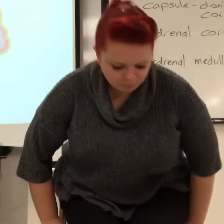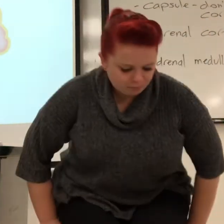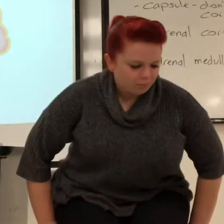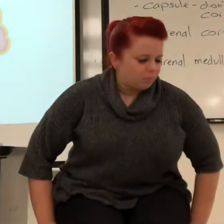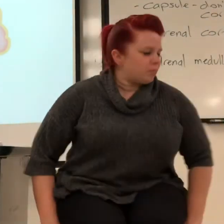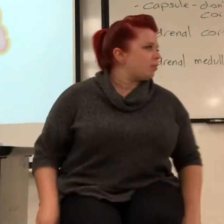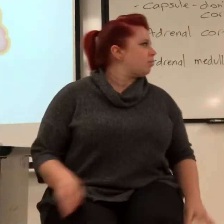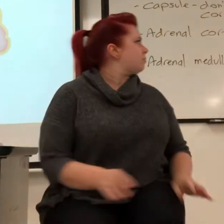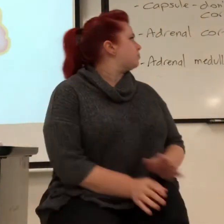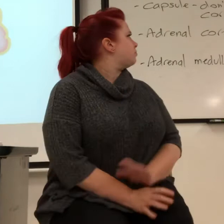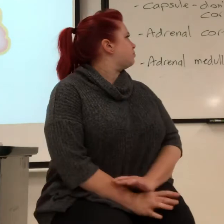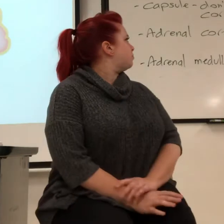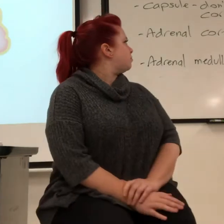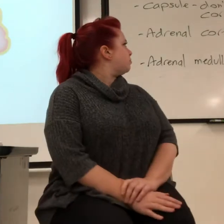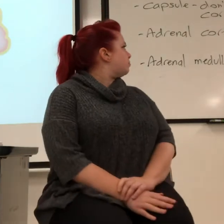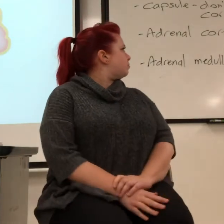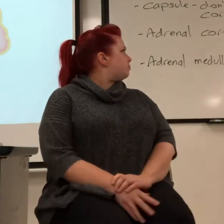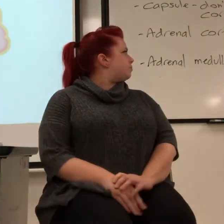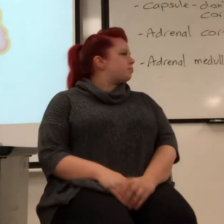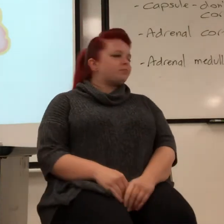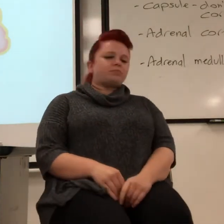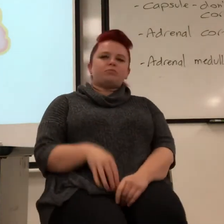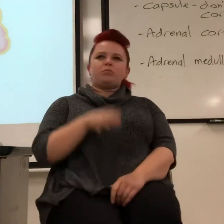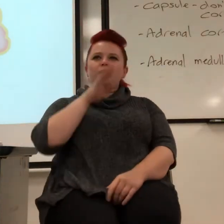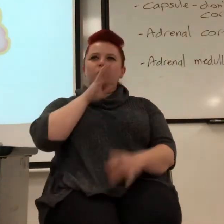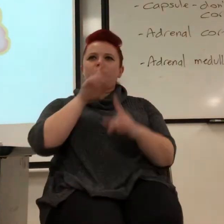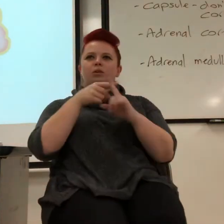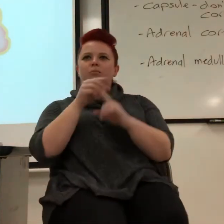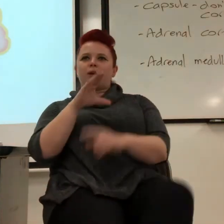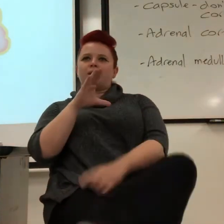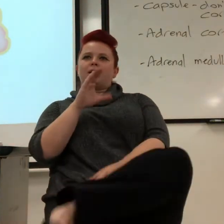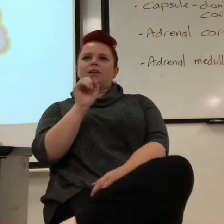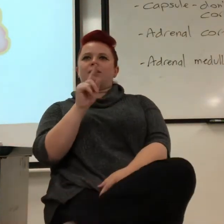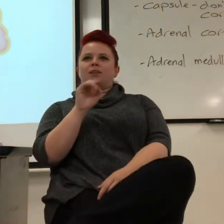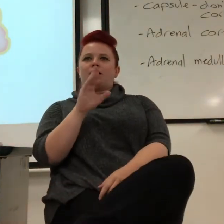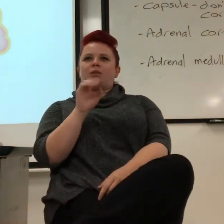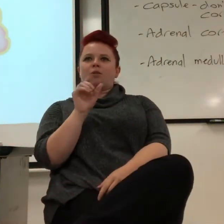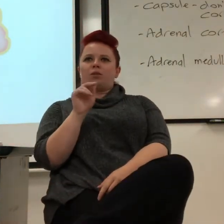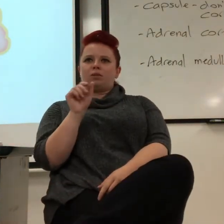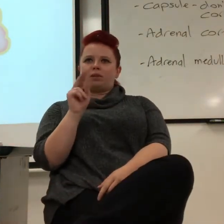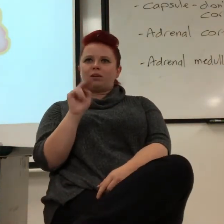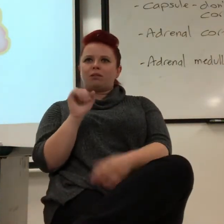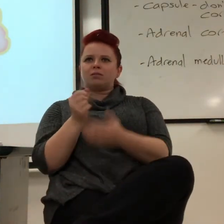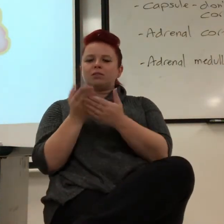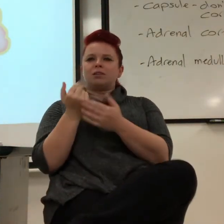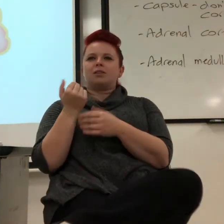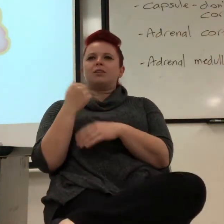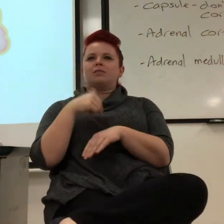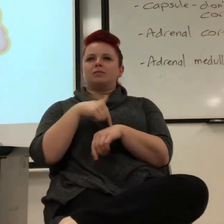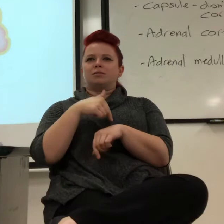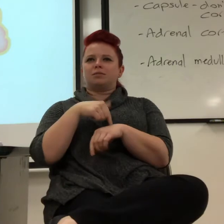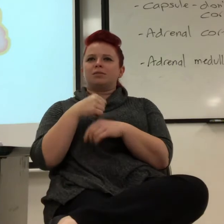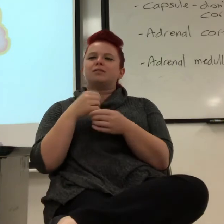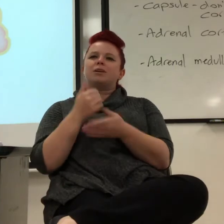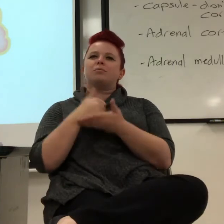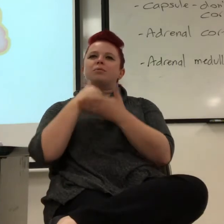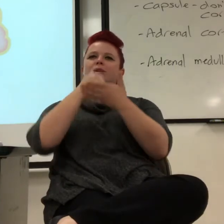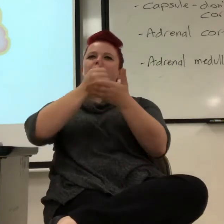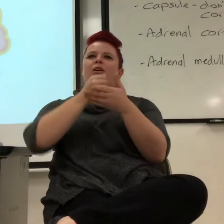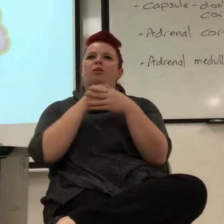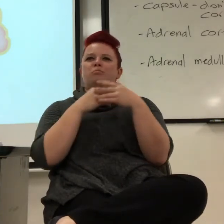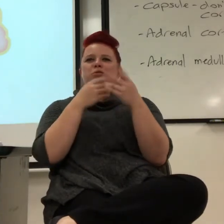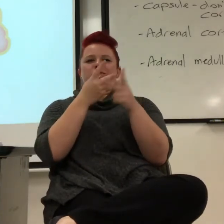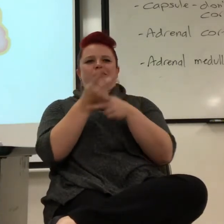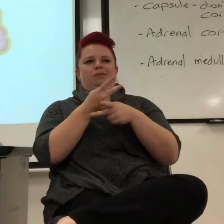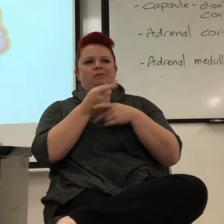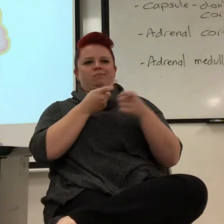norepi, your catecholamines, talked about those the last time. Those help you deal with short-term stress responses.